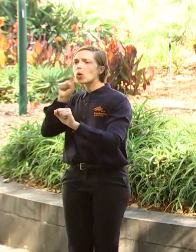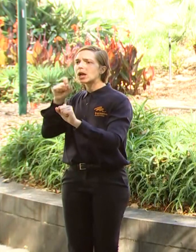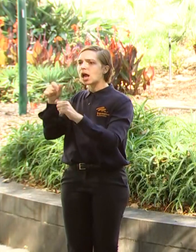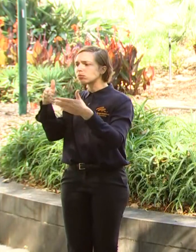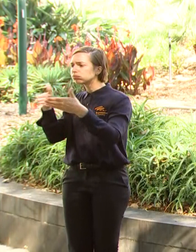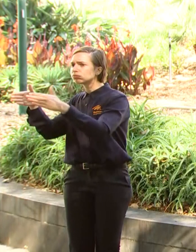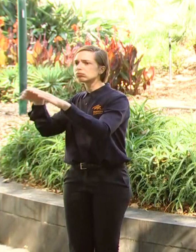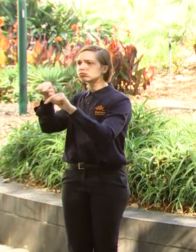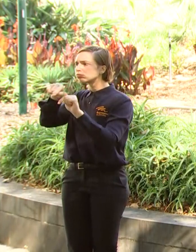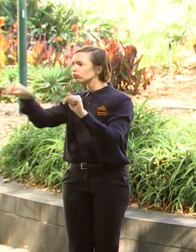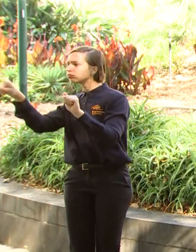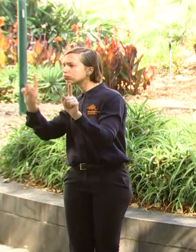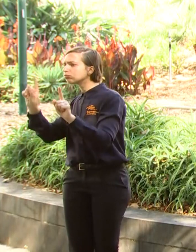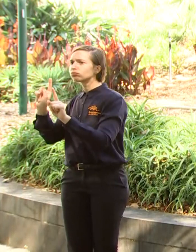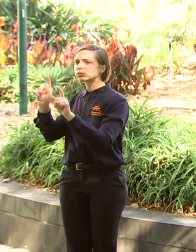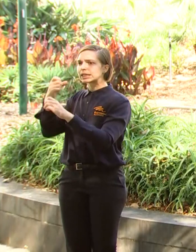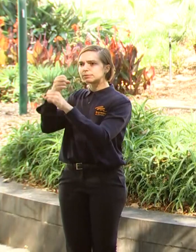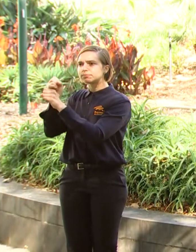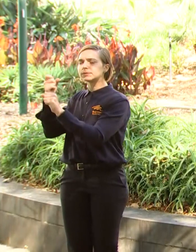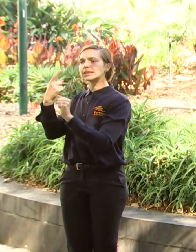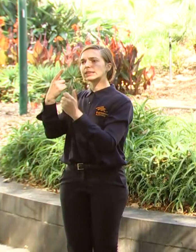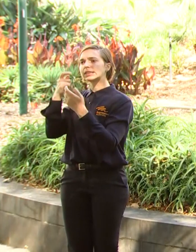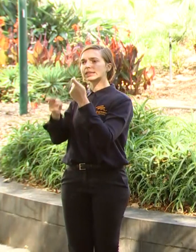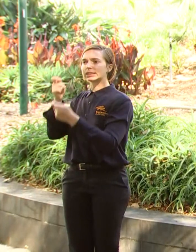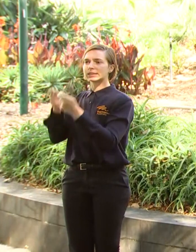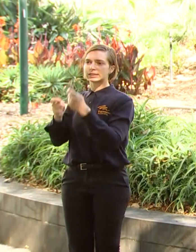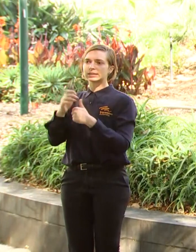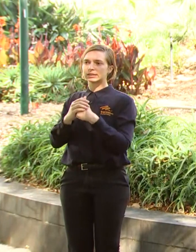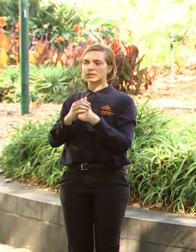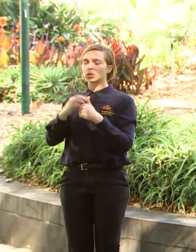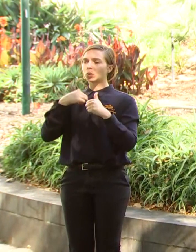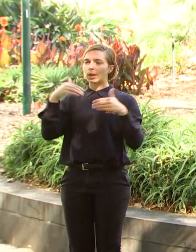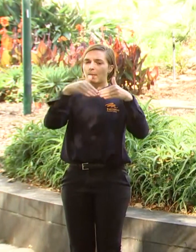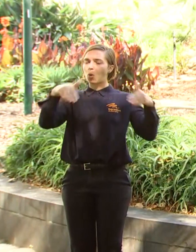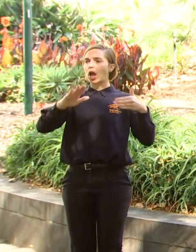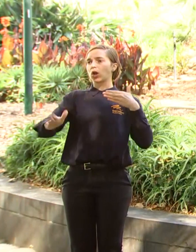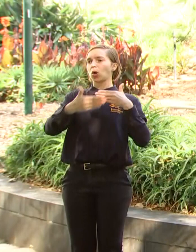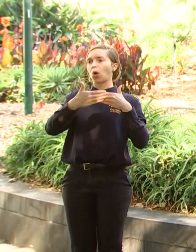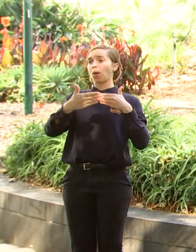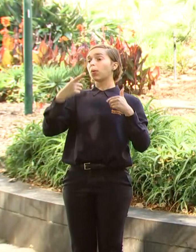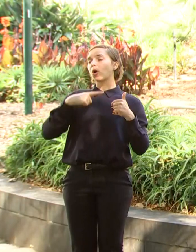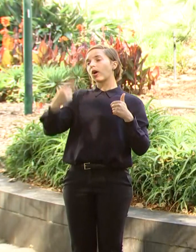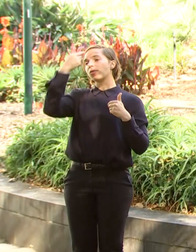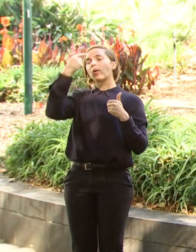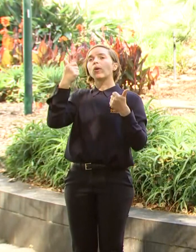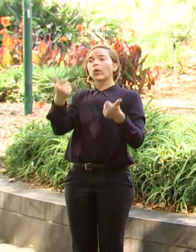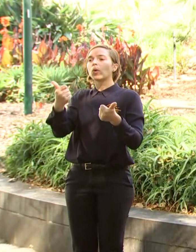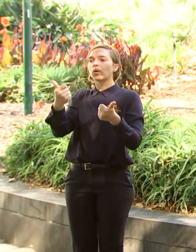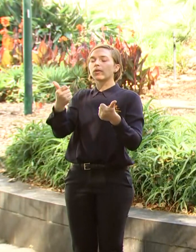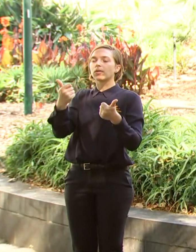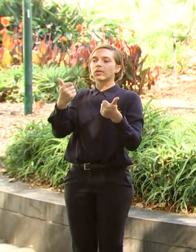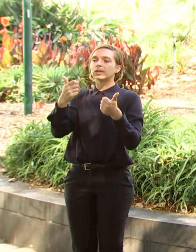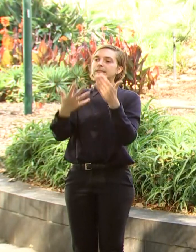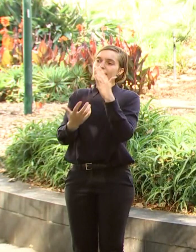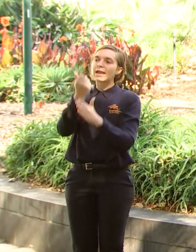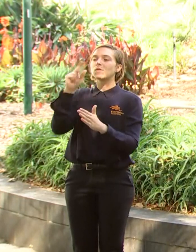took the decision easily or lightly to close the border, and we'll get the thing open as soon as we possibly can. And